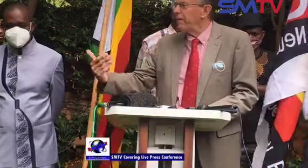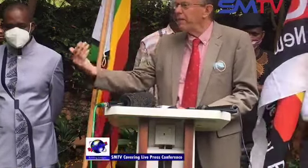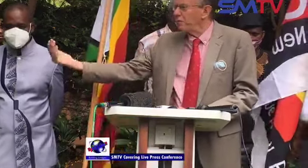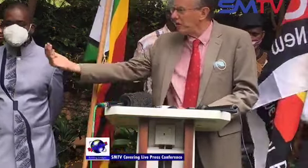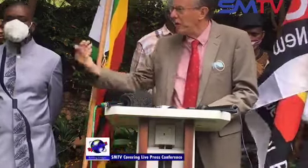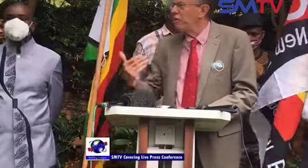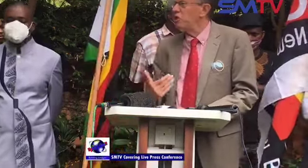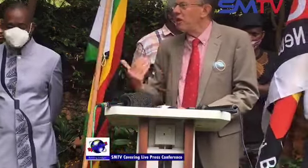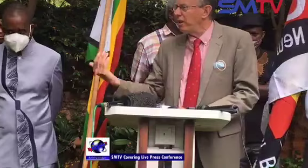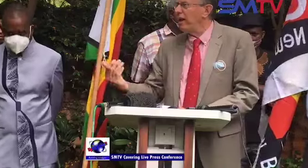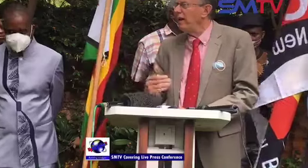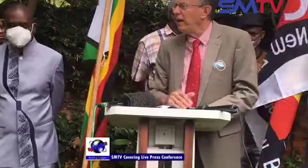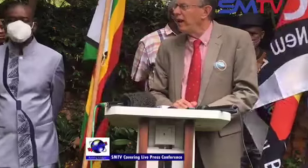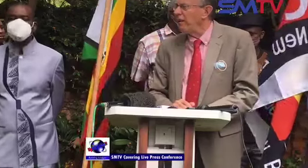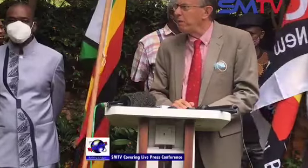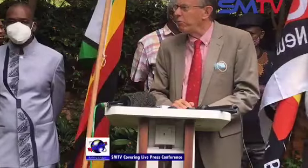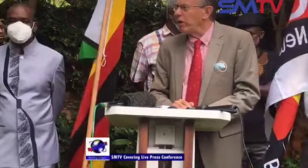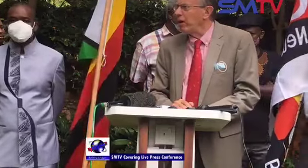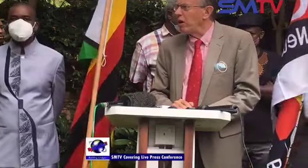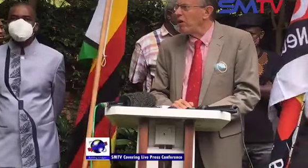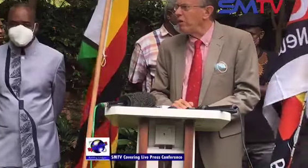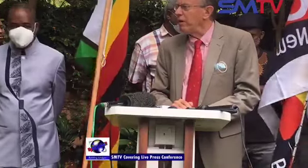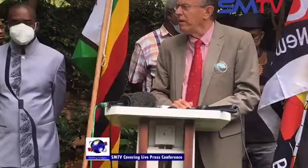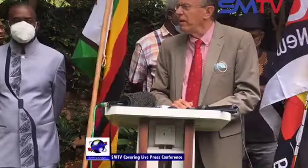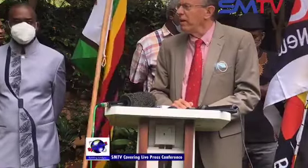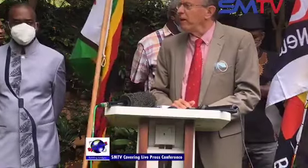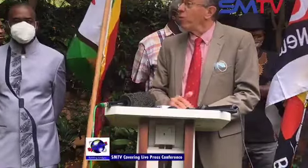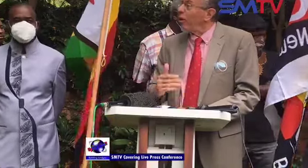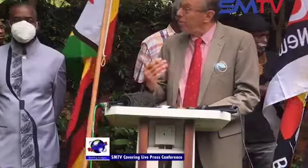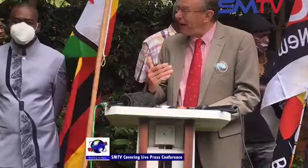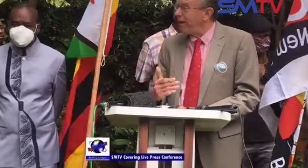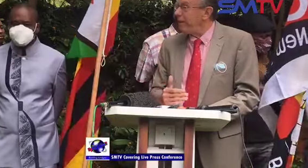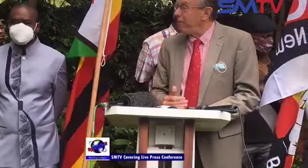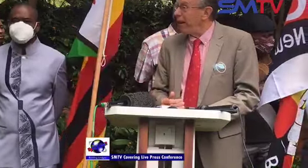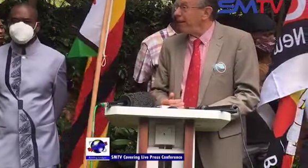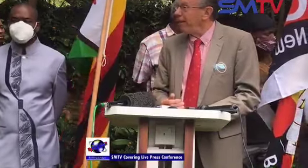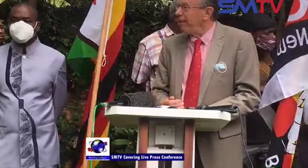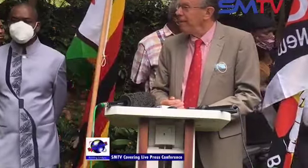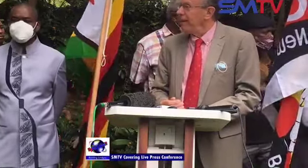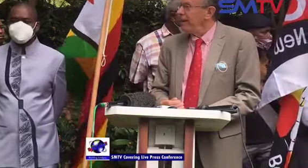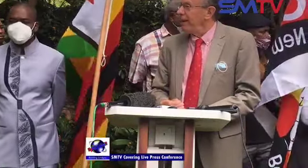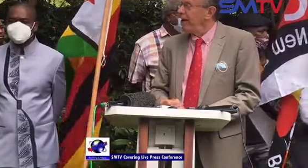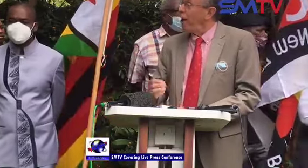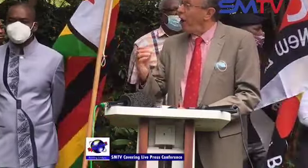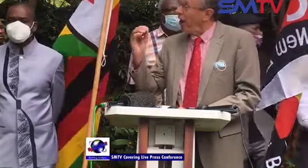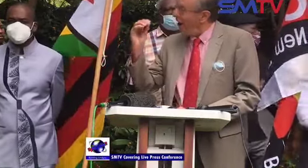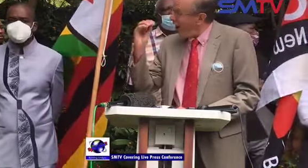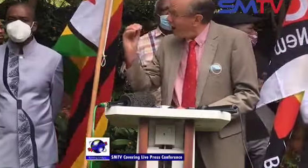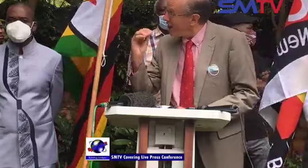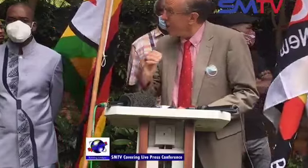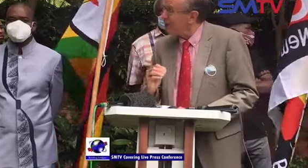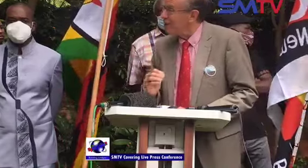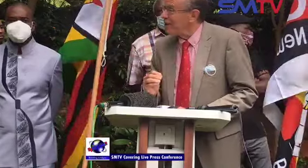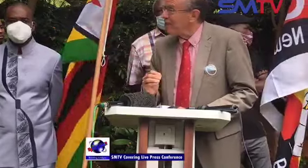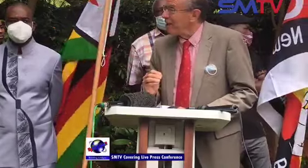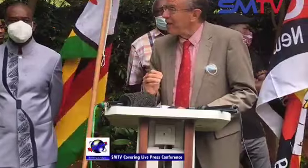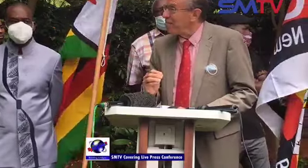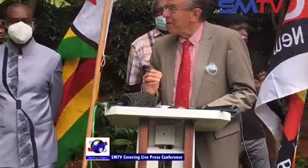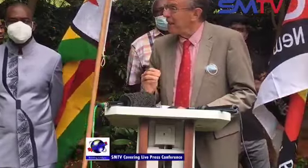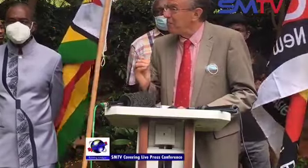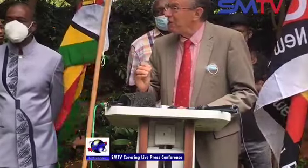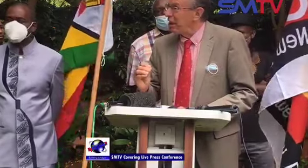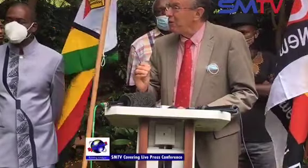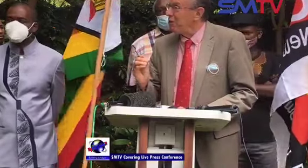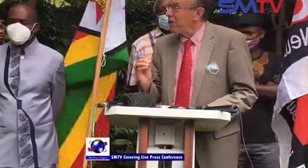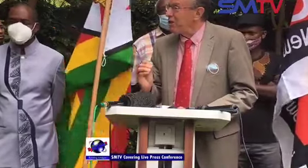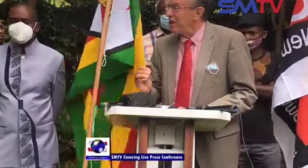other things that the SG and I have been working hard on, we are back in the black. Only just. But let